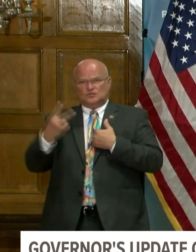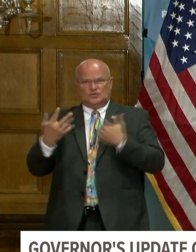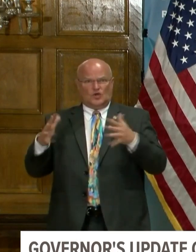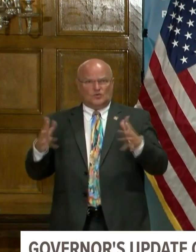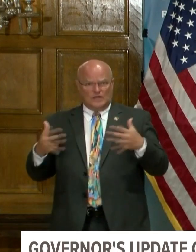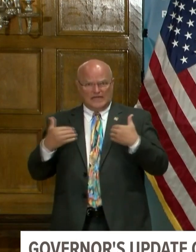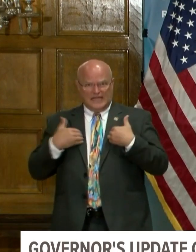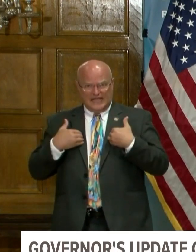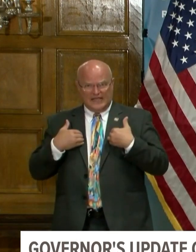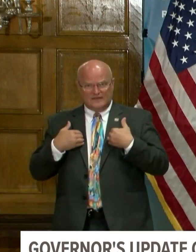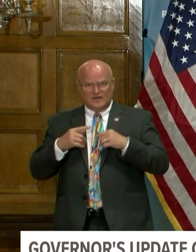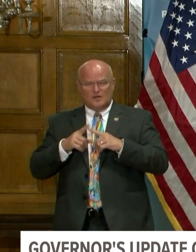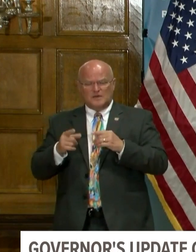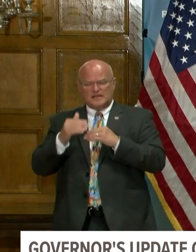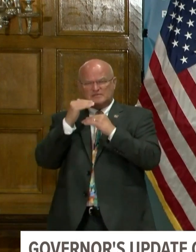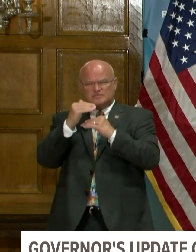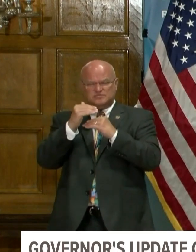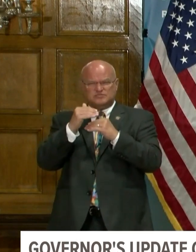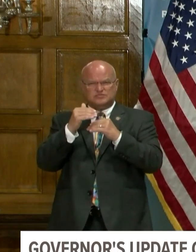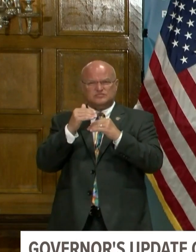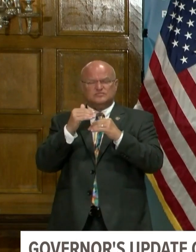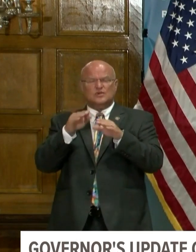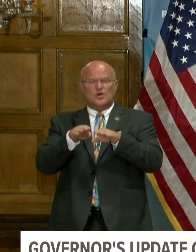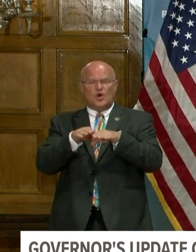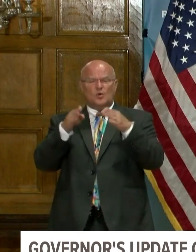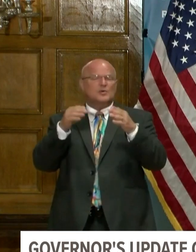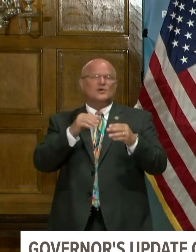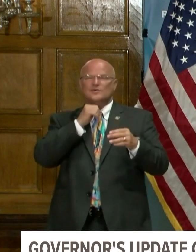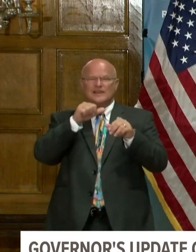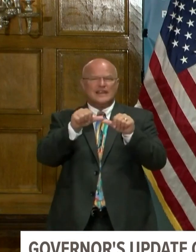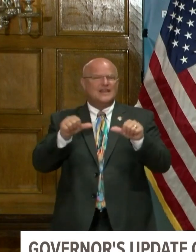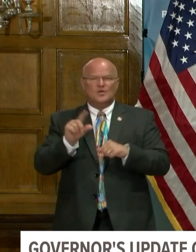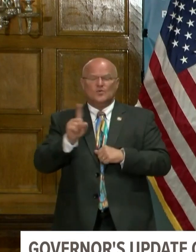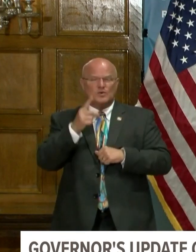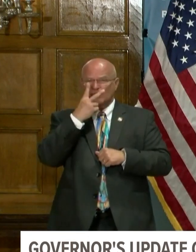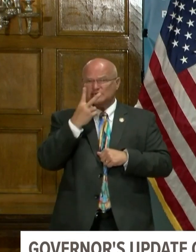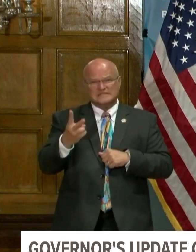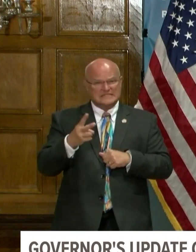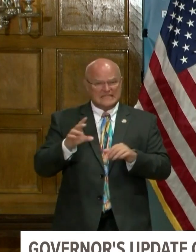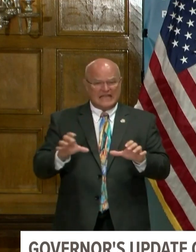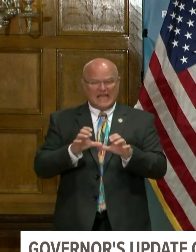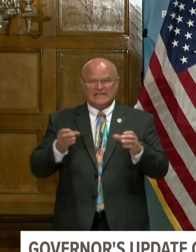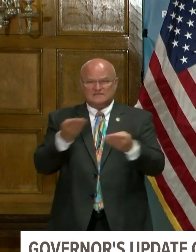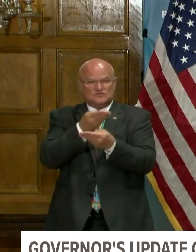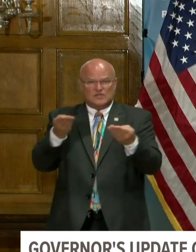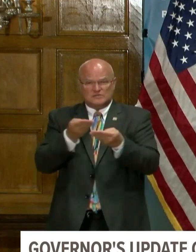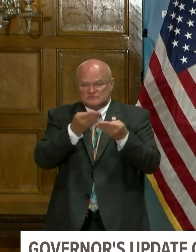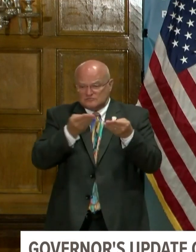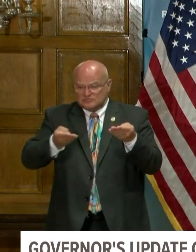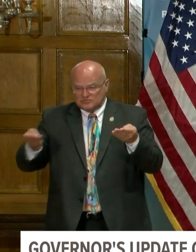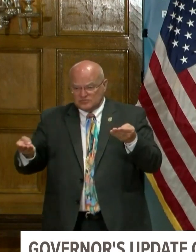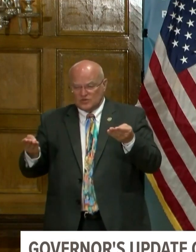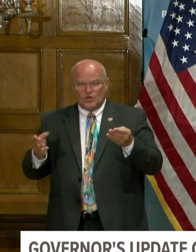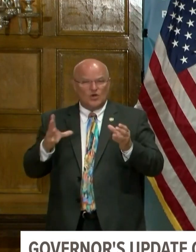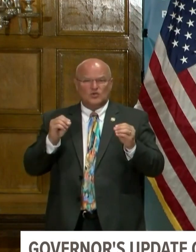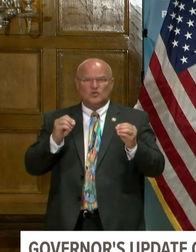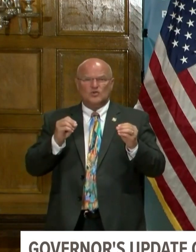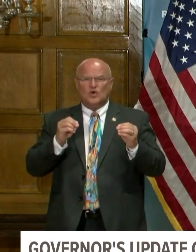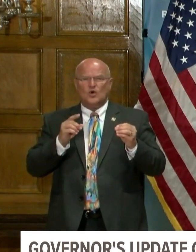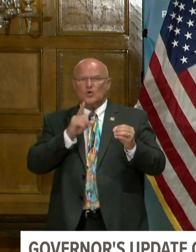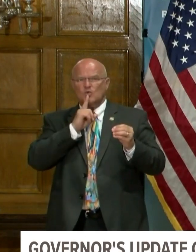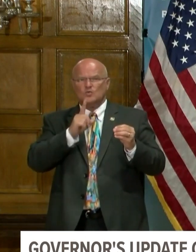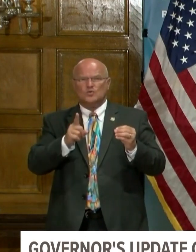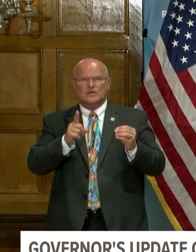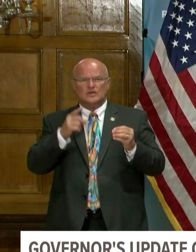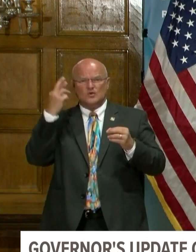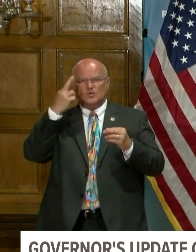restrictions that we were talking about relaxing were not in areas where we were seeing active transmission. And so there was really no compelling